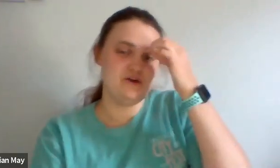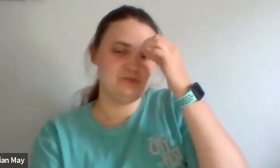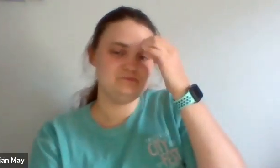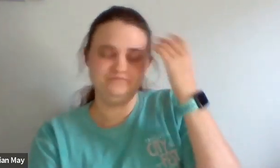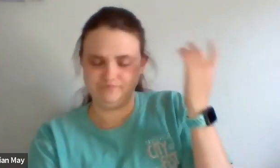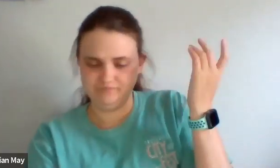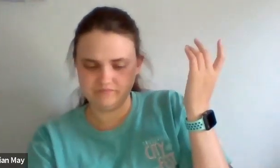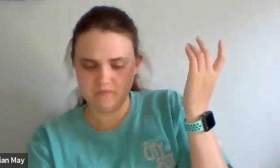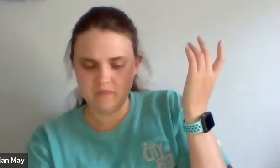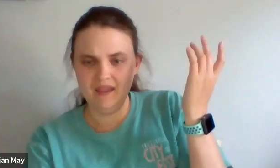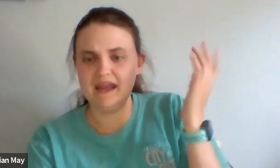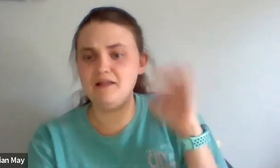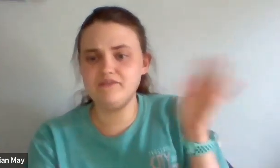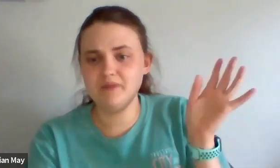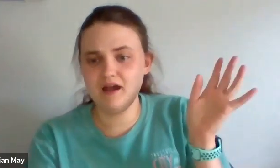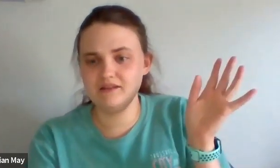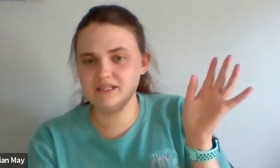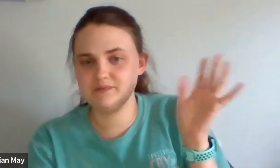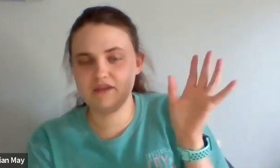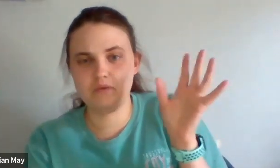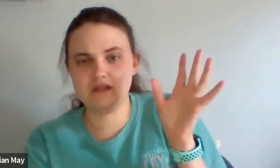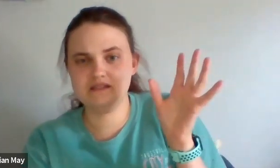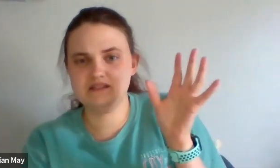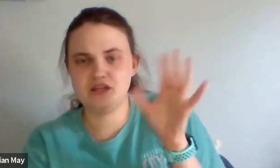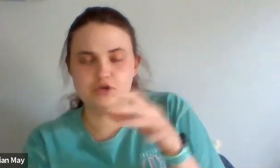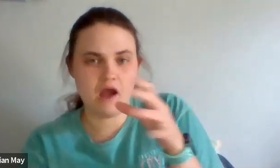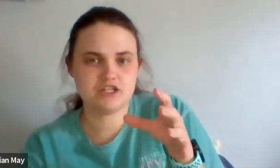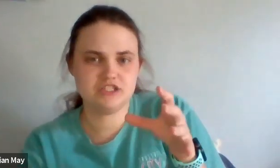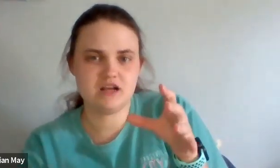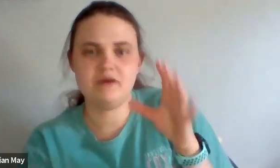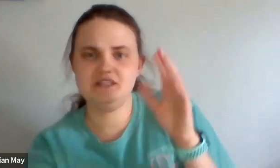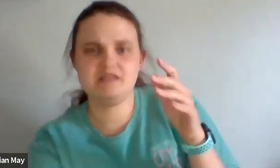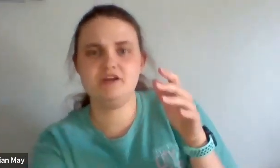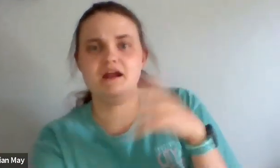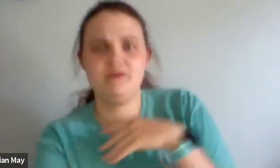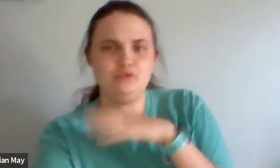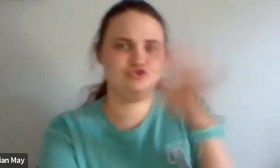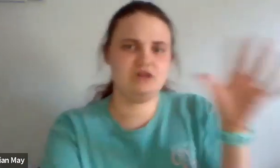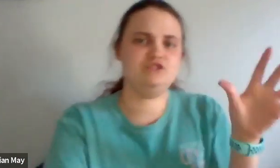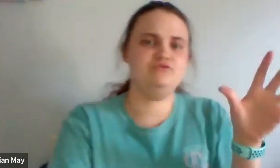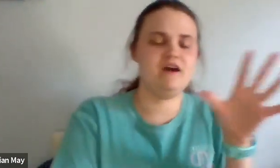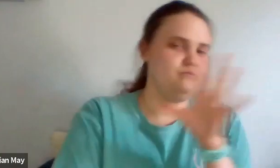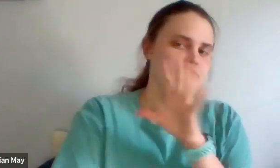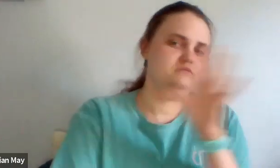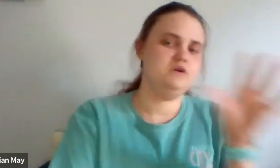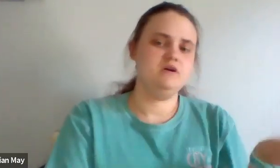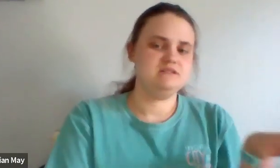So, and Ellie, if I'm not explaining the ones that you were actually talking about, please let me know and I will try to find.